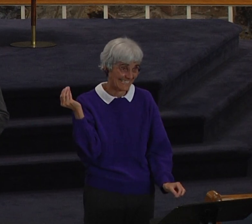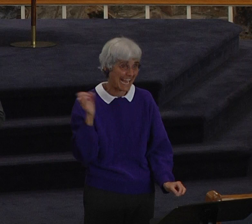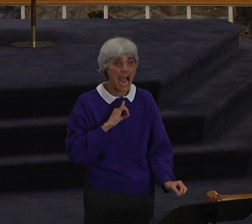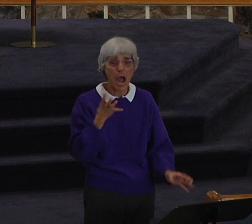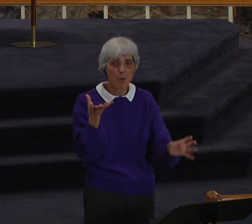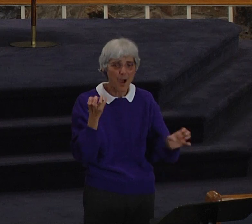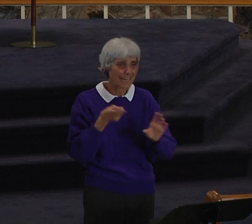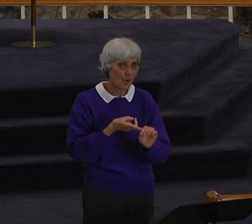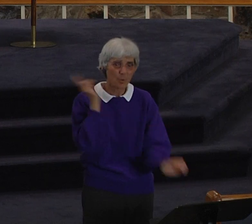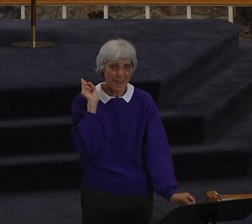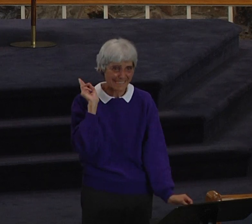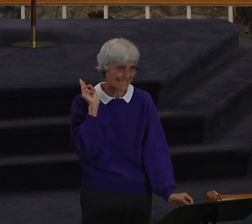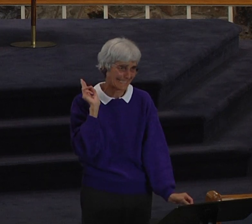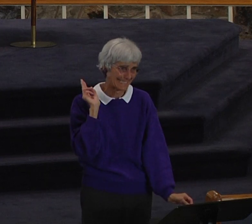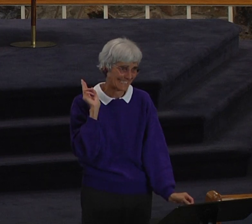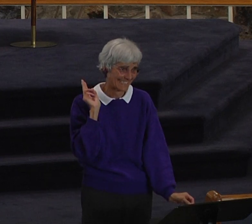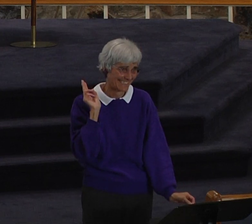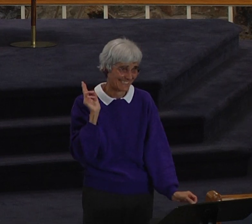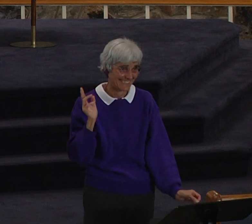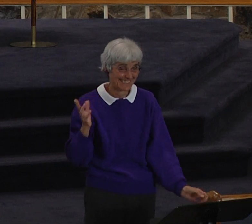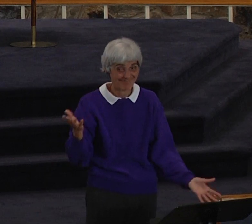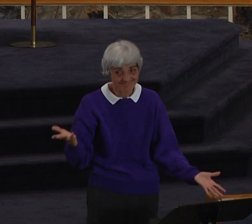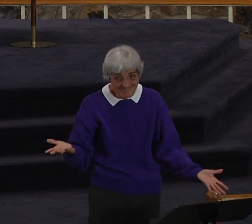want to quit.